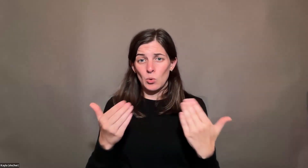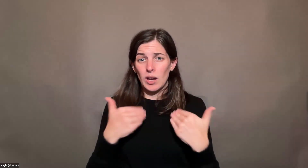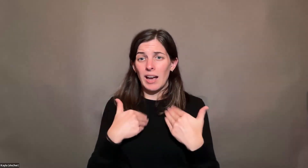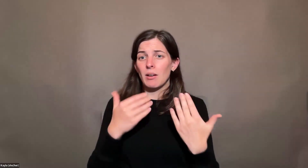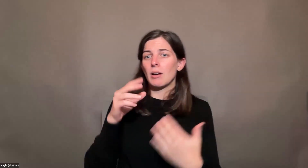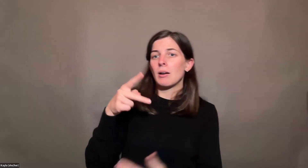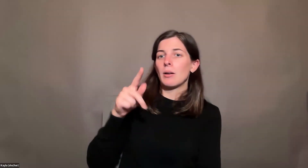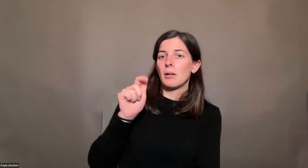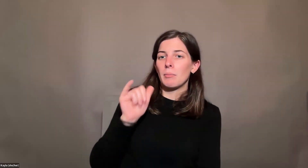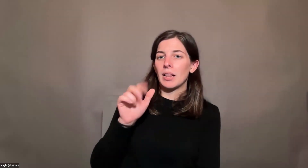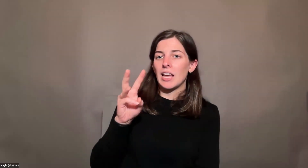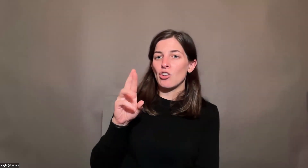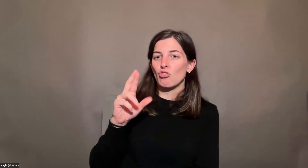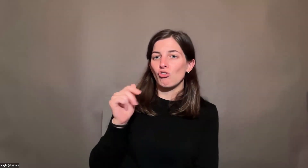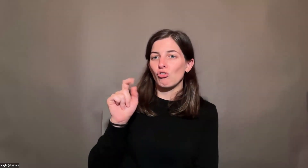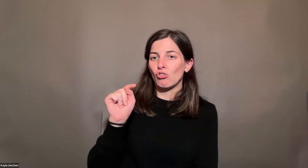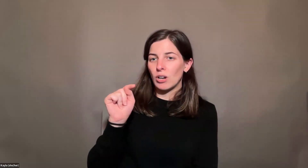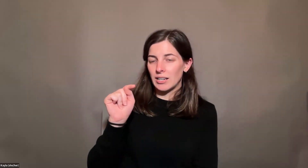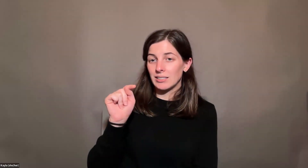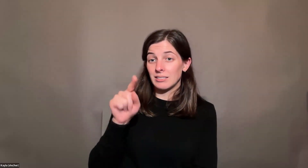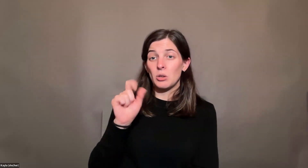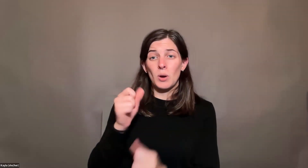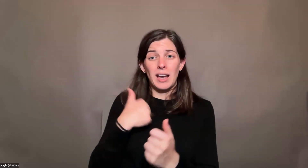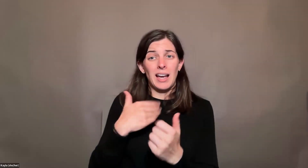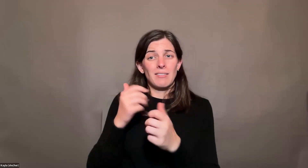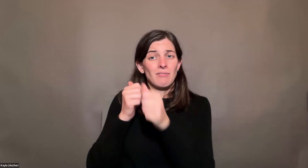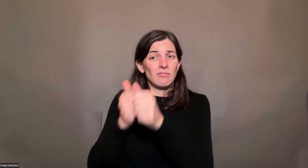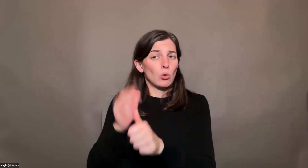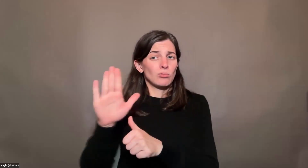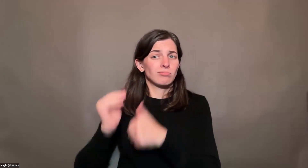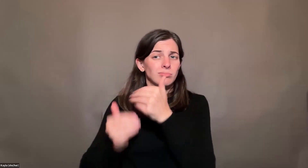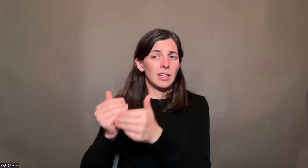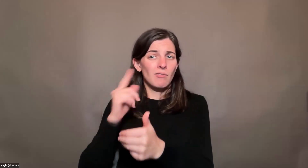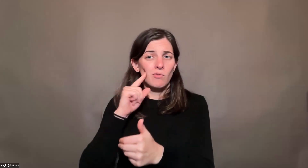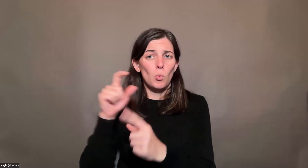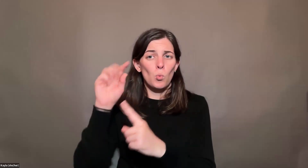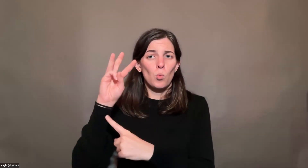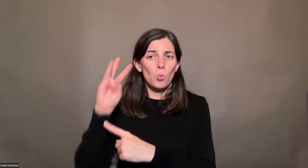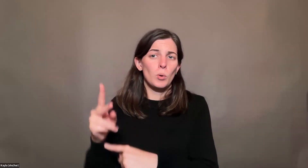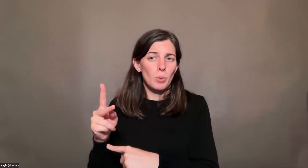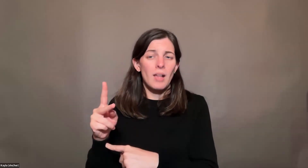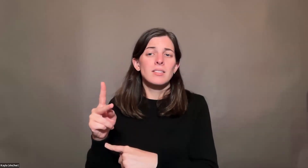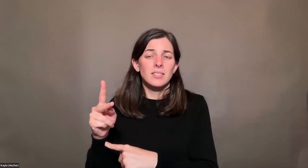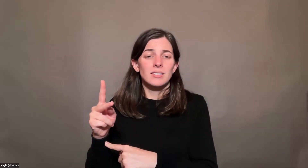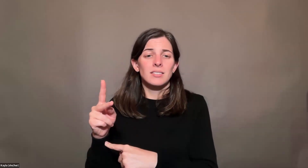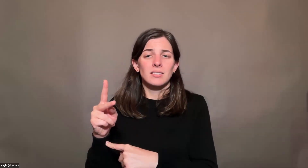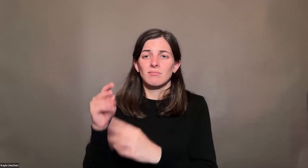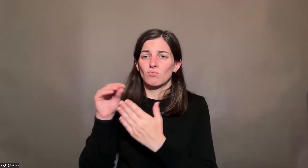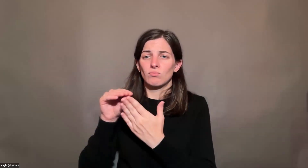documentation regarding the Playwright. So you can follow those steps in the WordPress documentation you have those